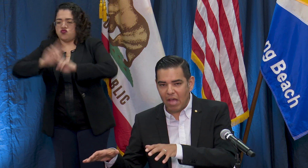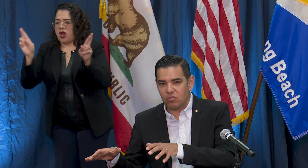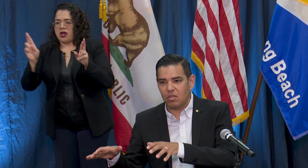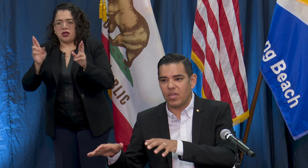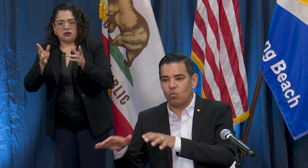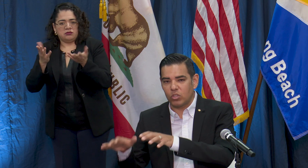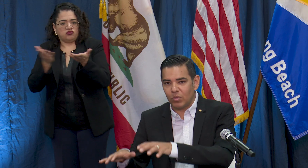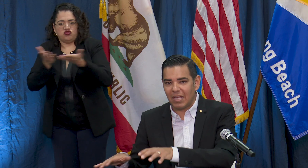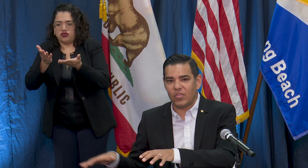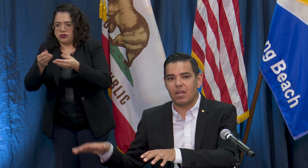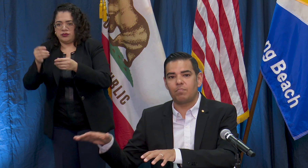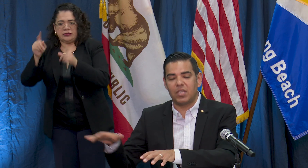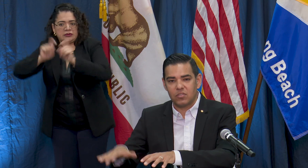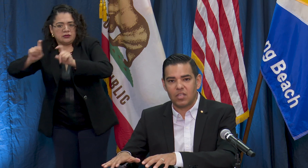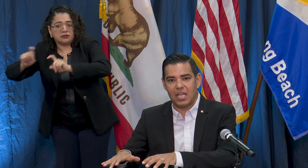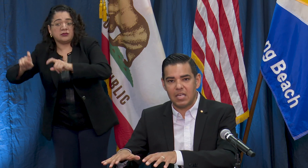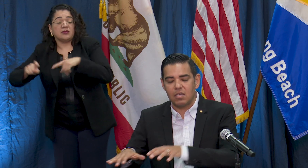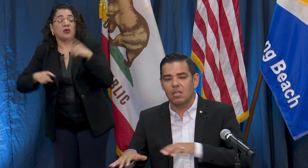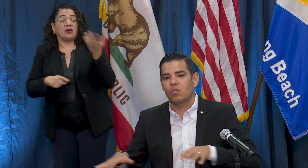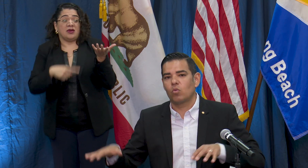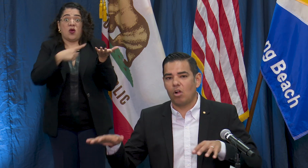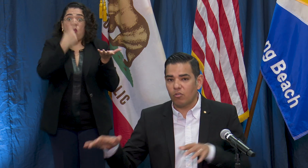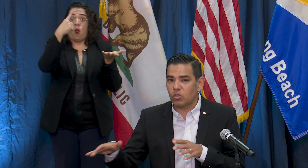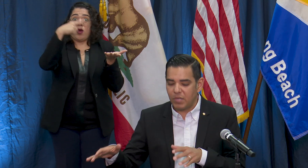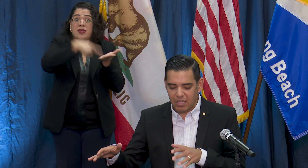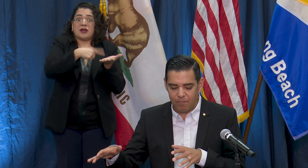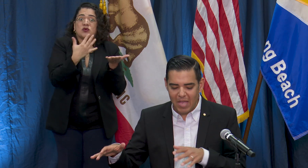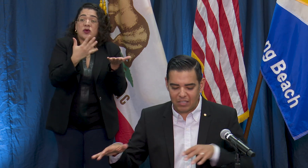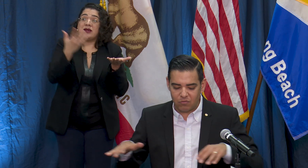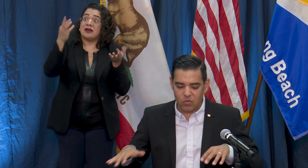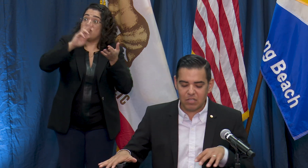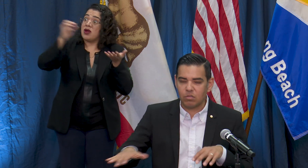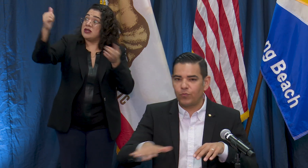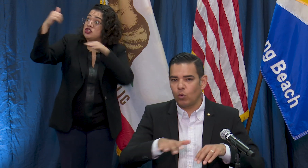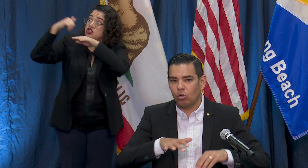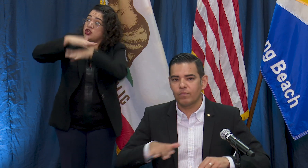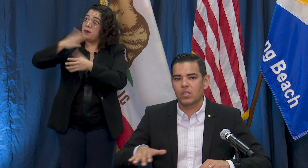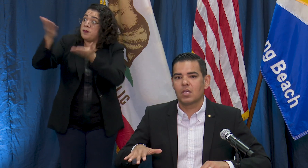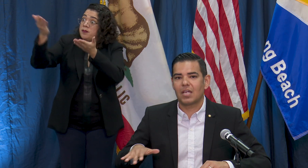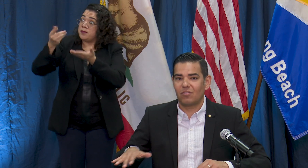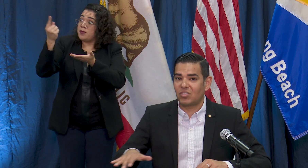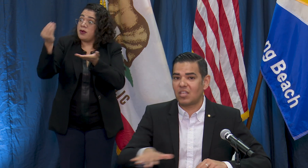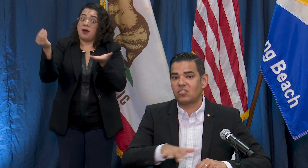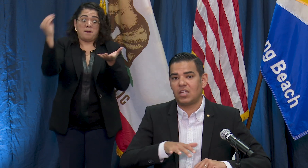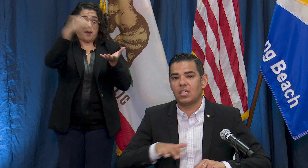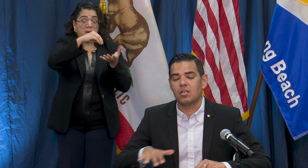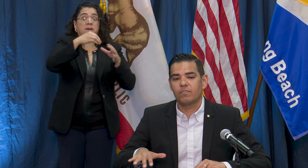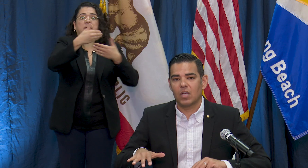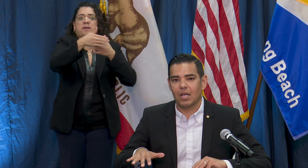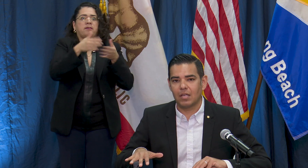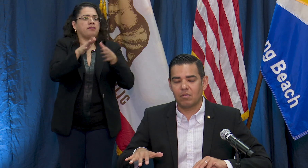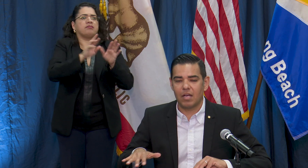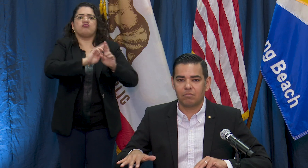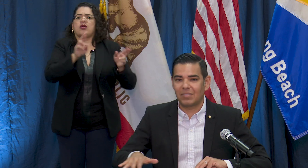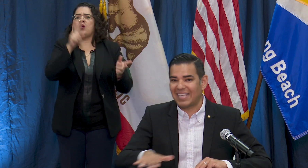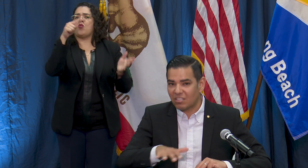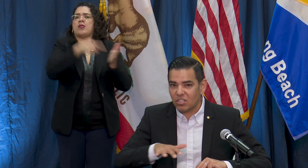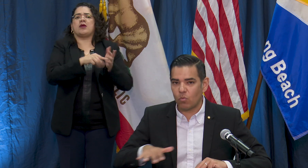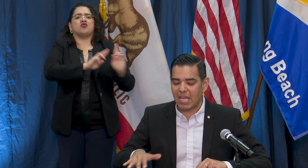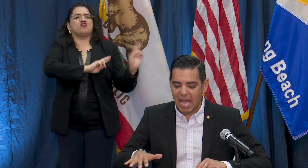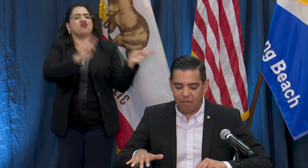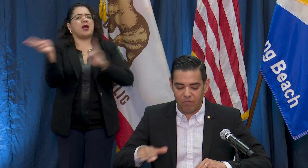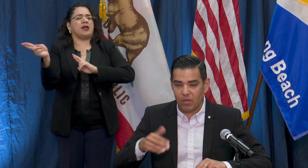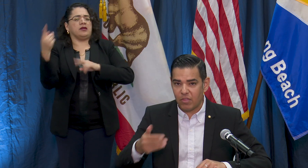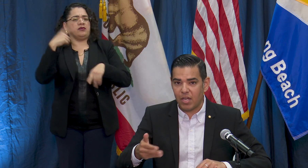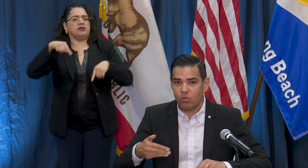additional 1,000 that once we get that piece in, will also become active. So that's the full kind of testing kits